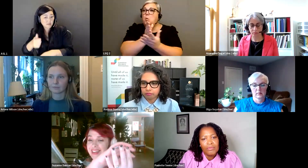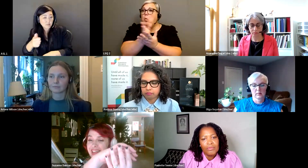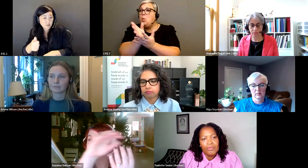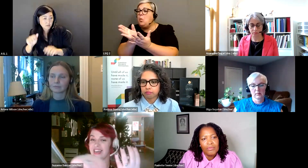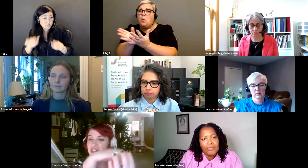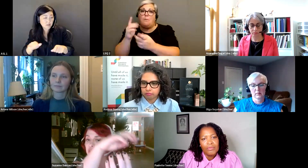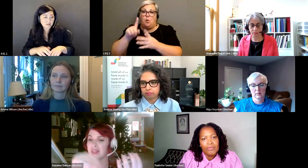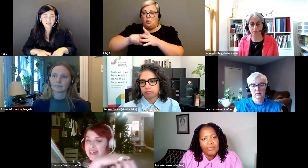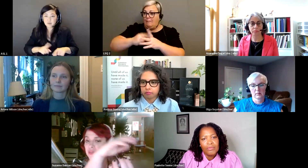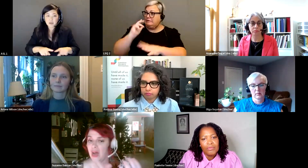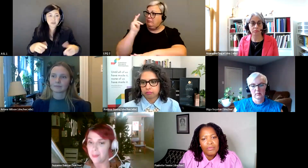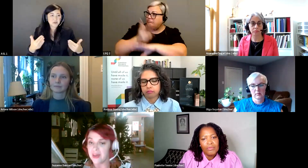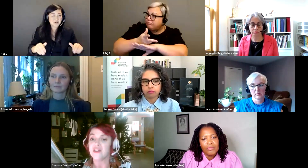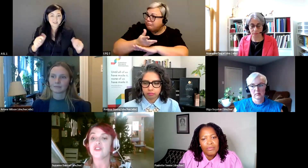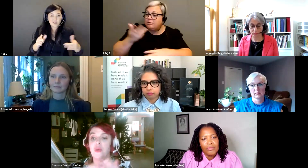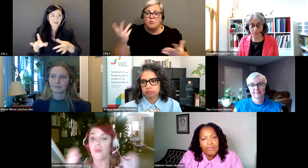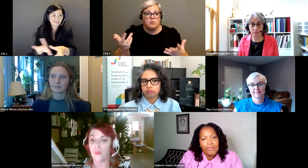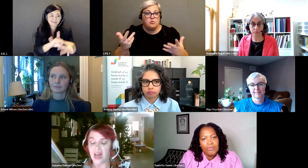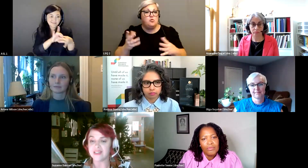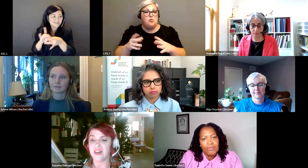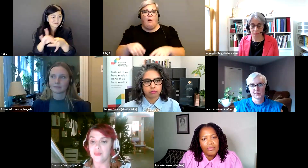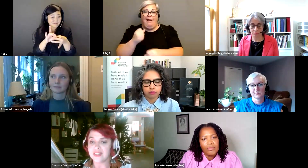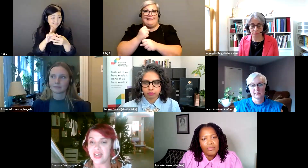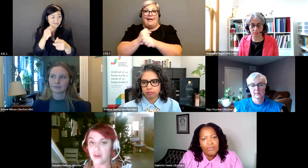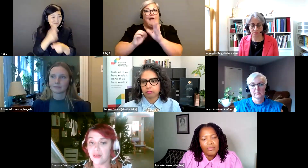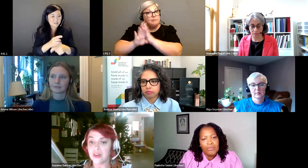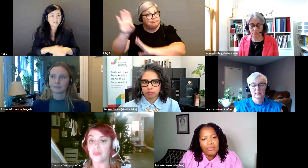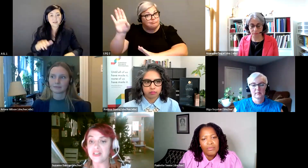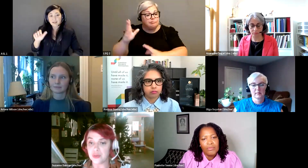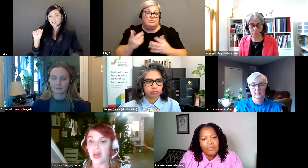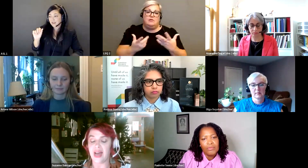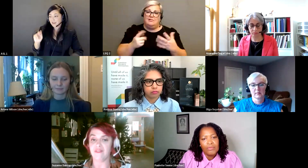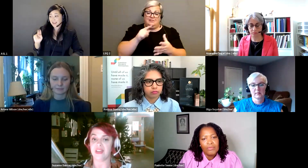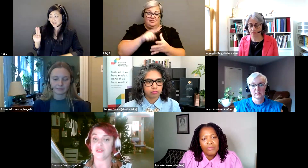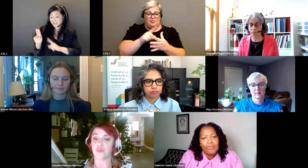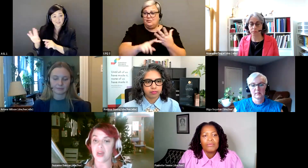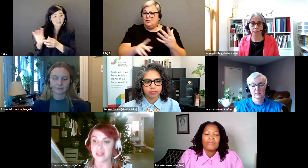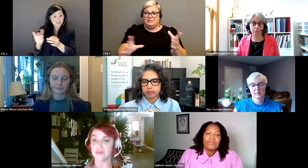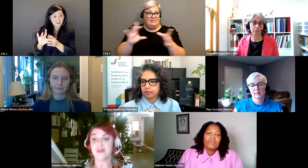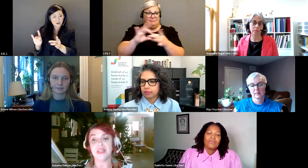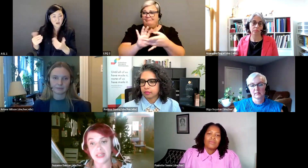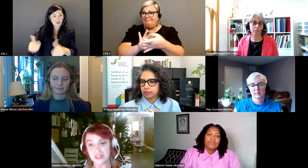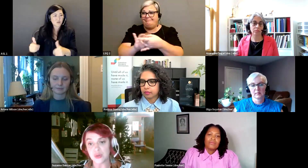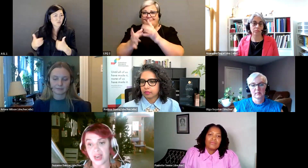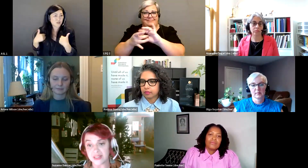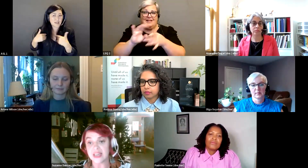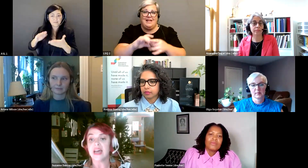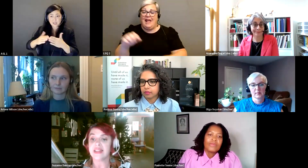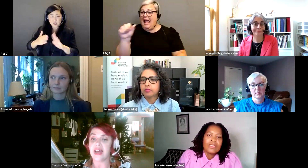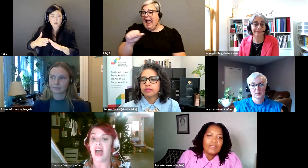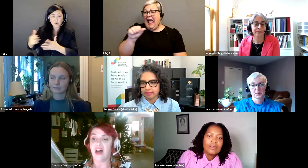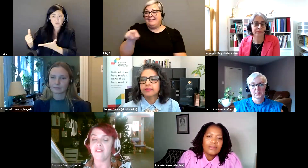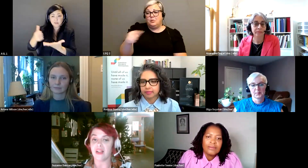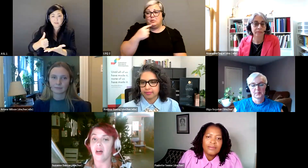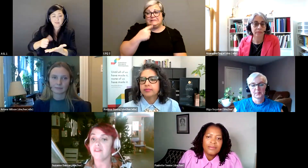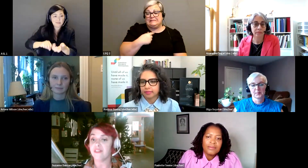that that's an interrelated web. So as Anu was saying earlier, we do have these great community needs grants